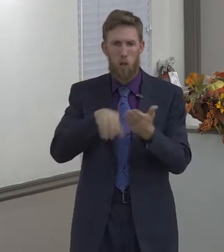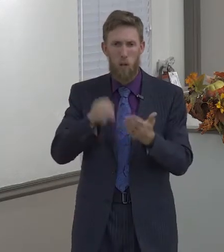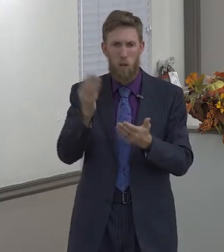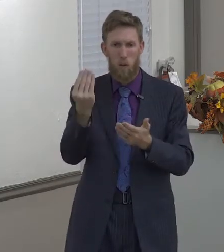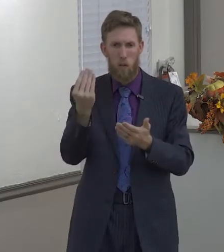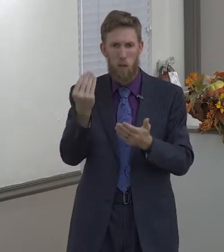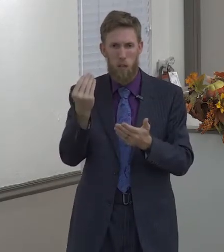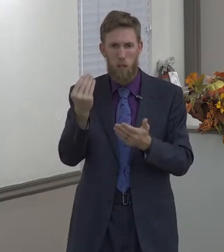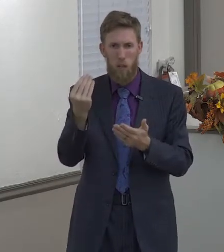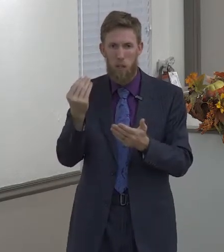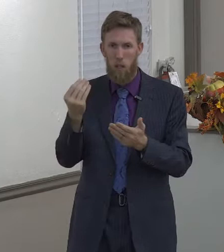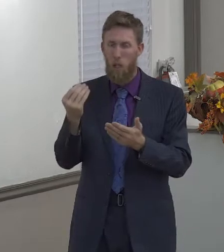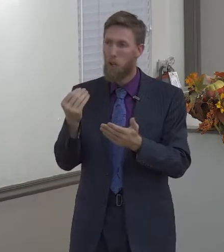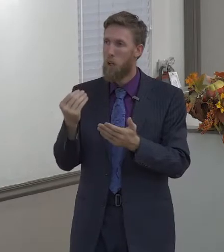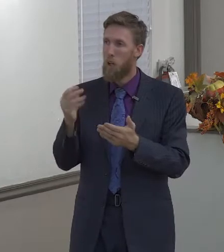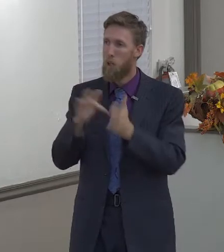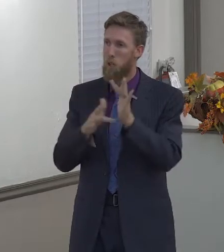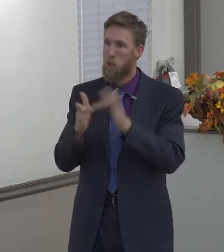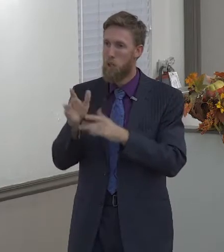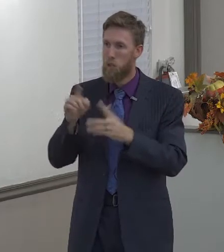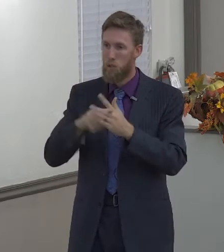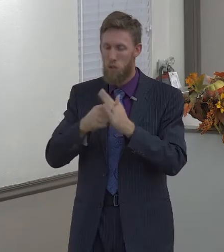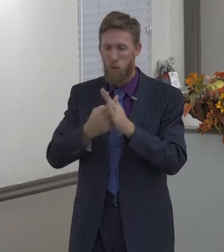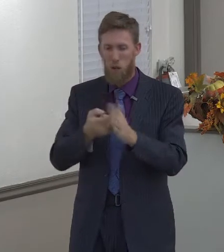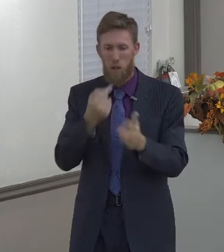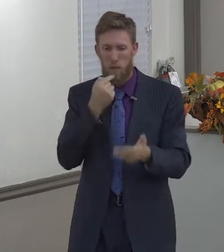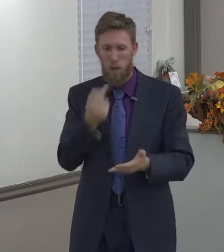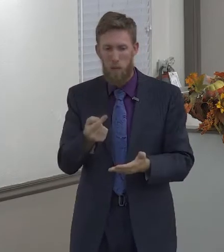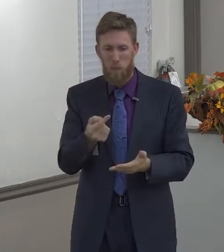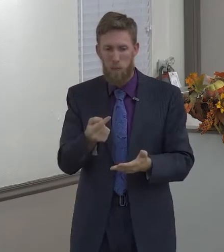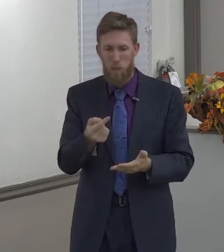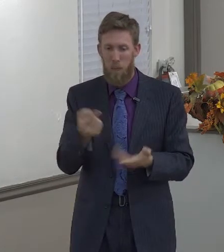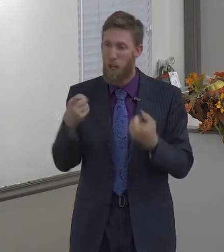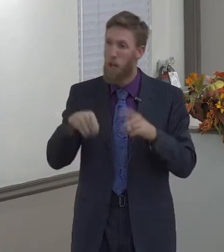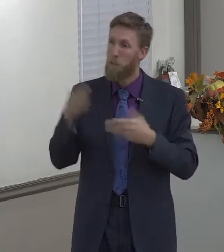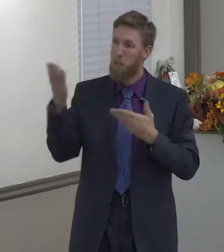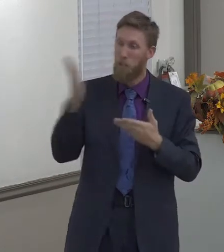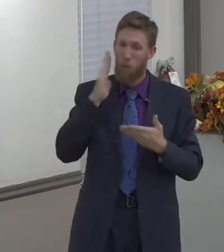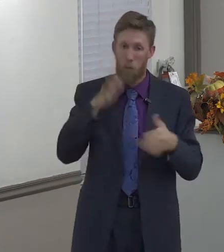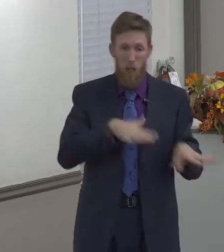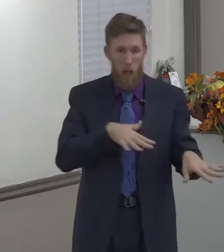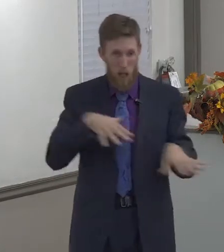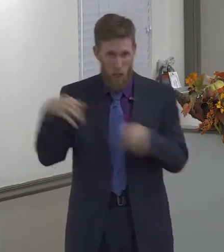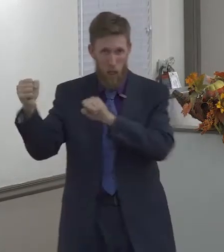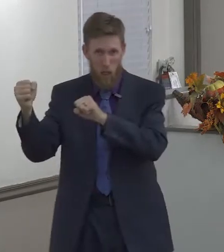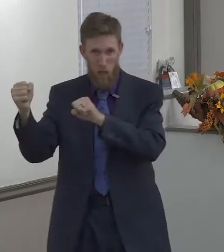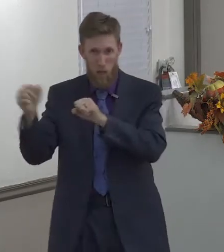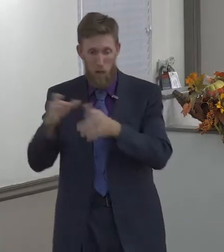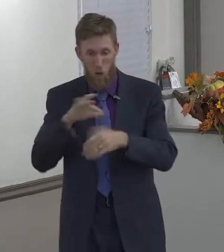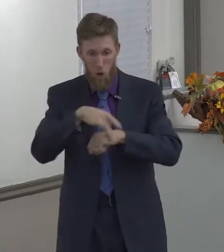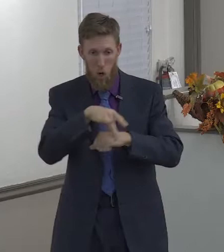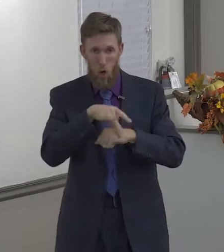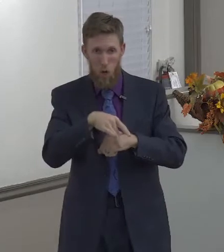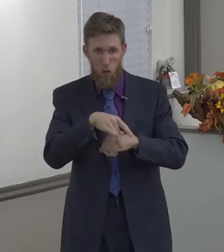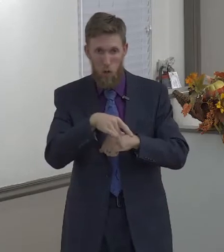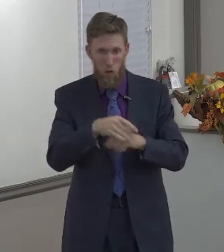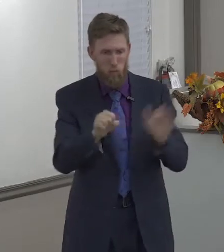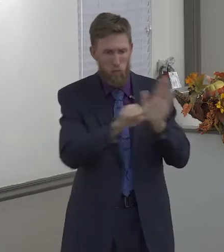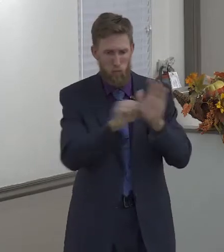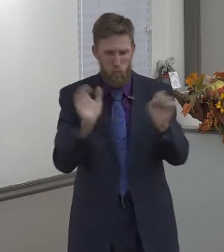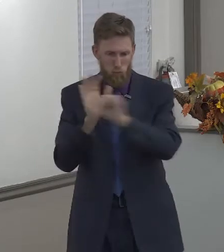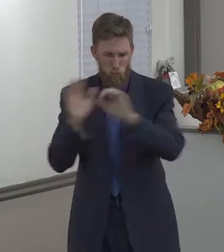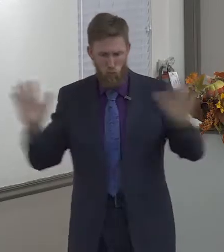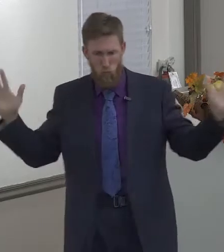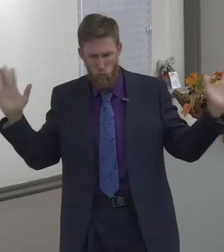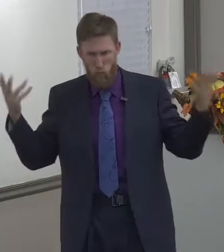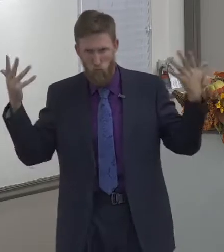he would be crucified, buried, resurrected, and then ascend back into heaven. It was there in John chapter 14 when he said that he